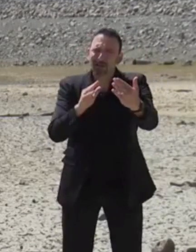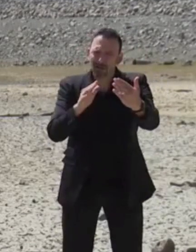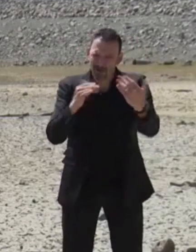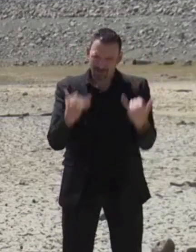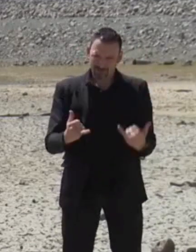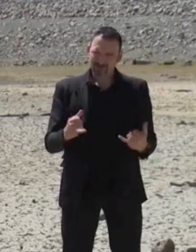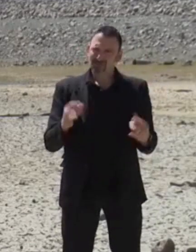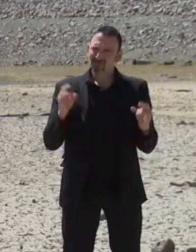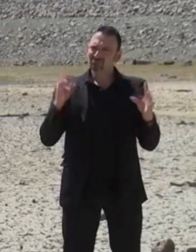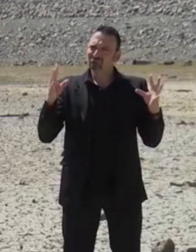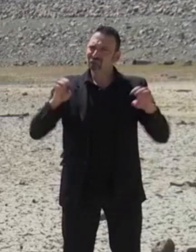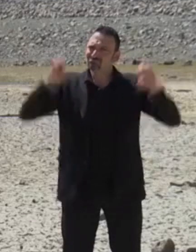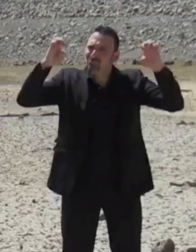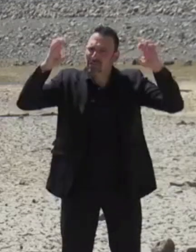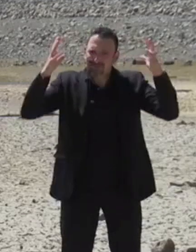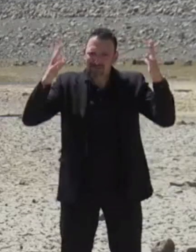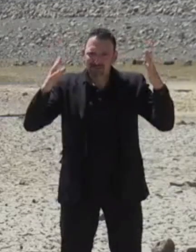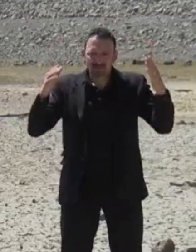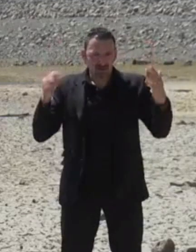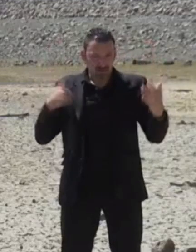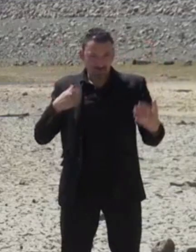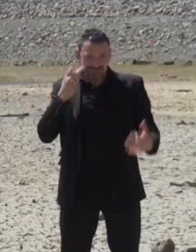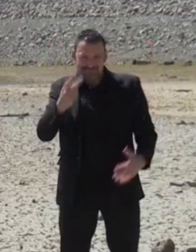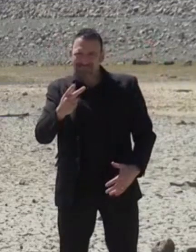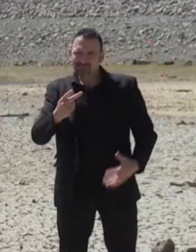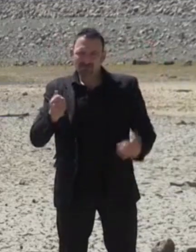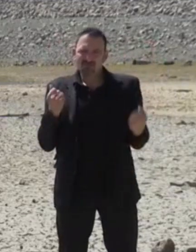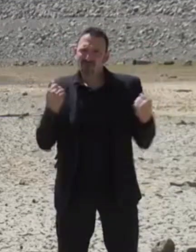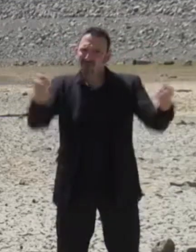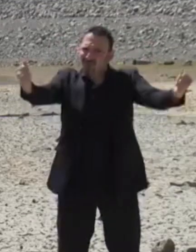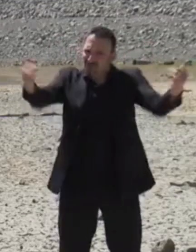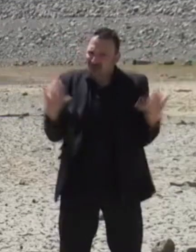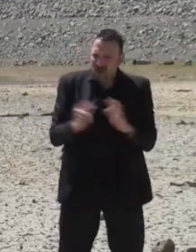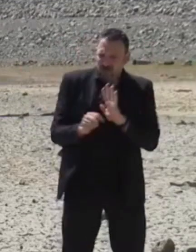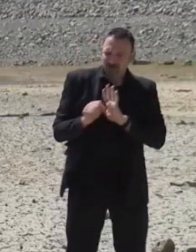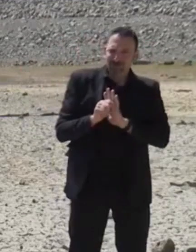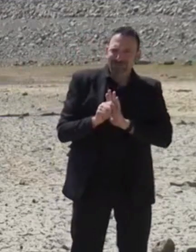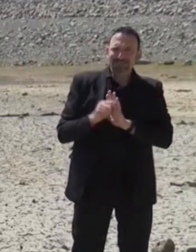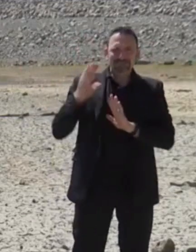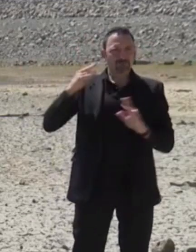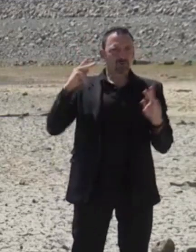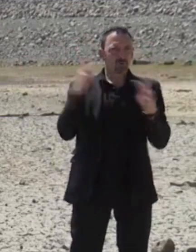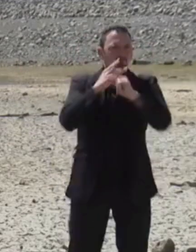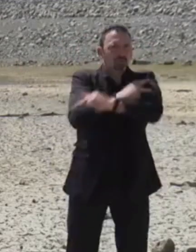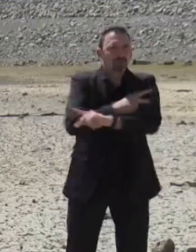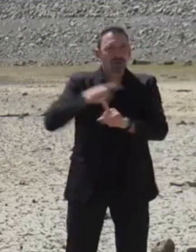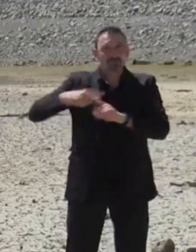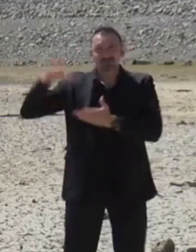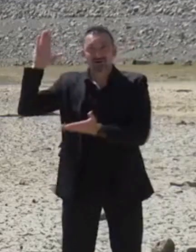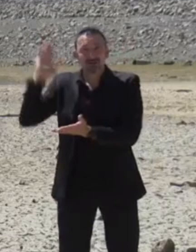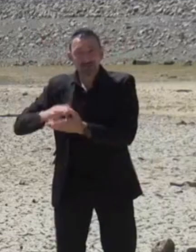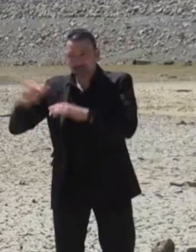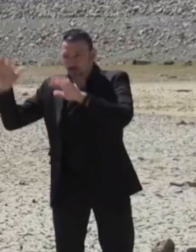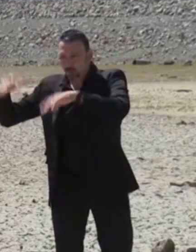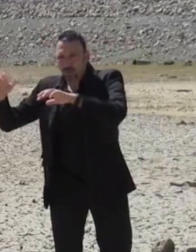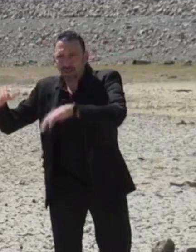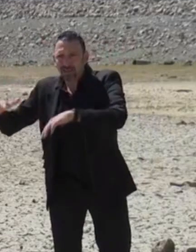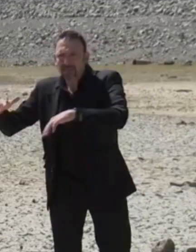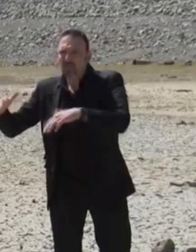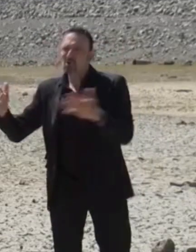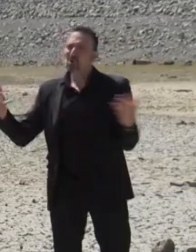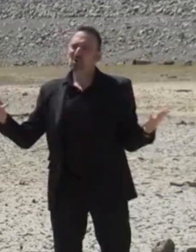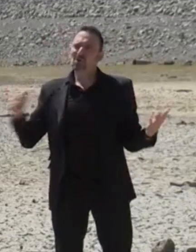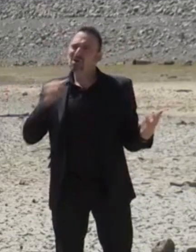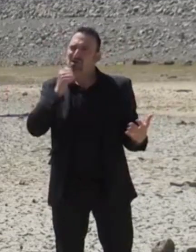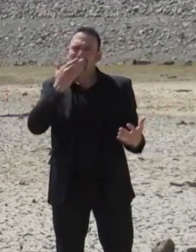crisis. We're gearing up for a hell of a fire season, which will be made worse by record low moisture levels in our forests and wildlands due to